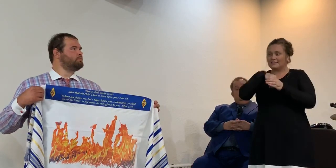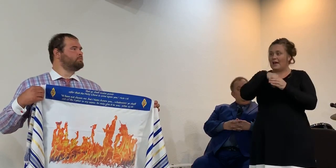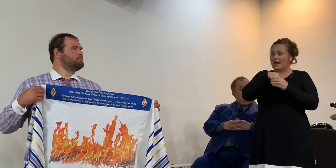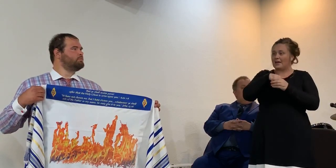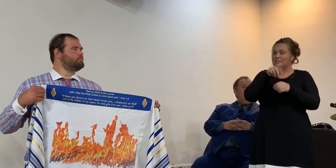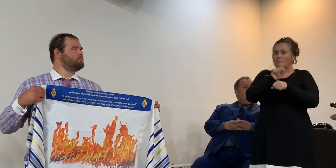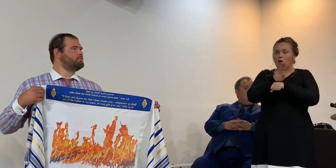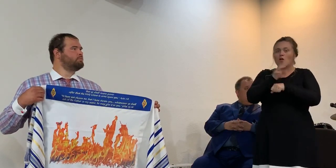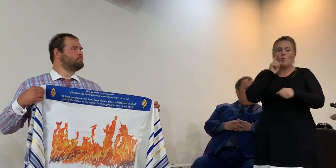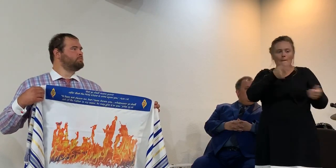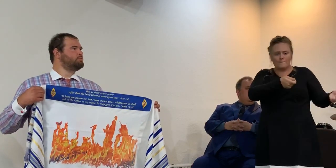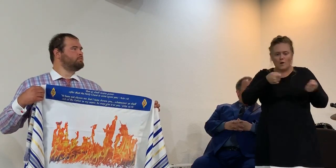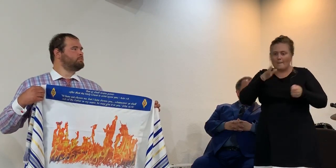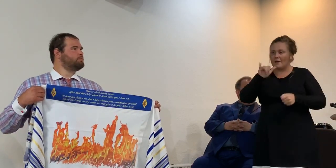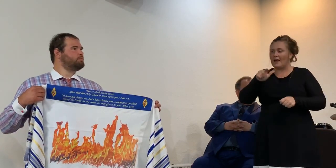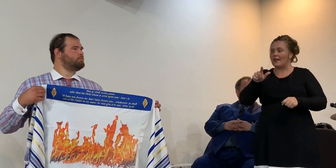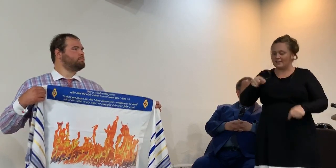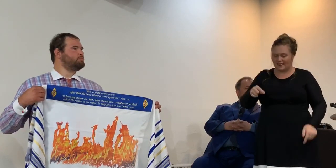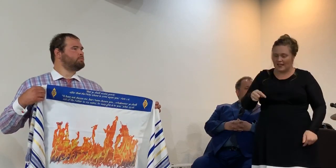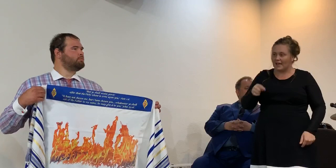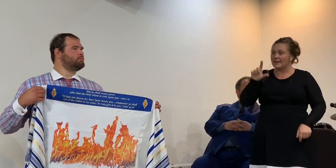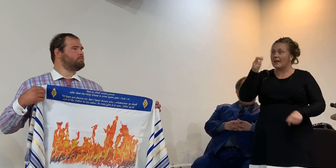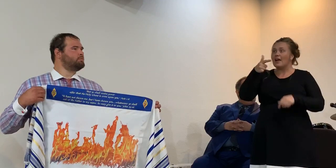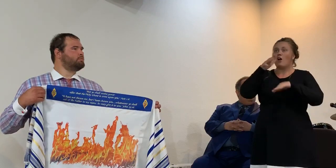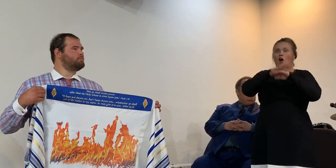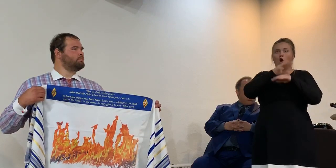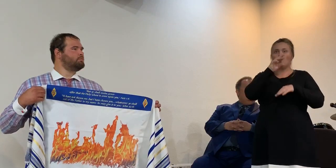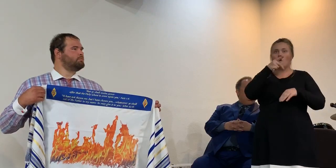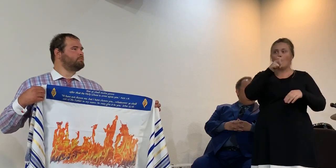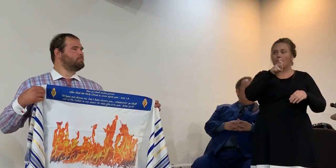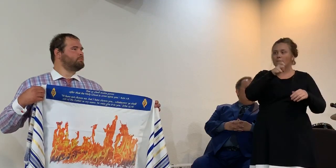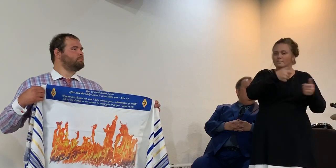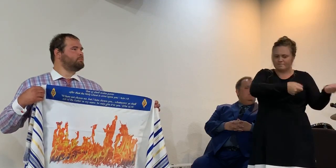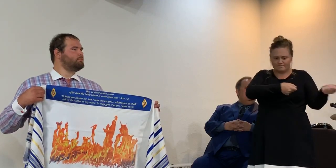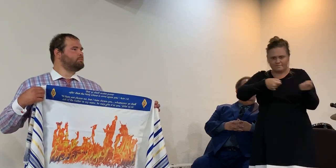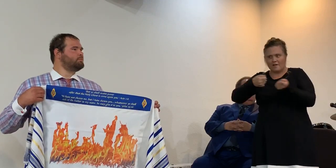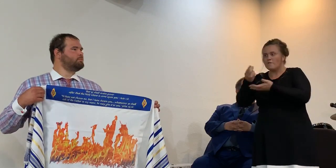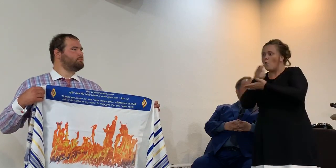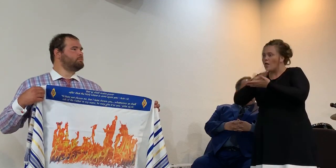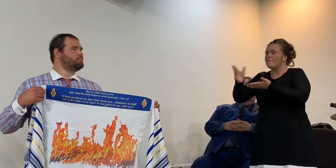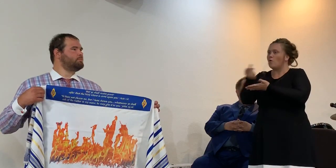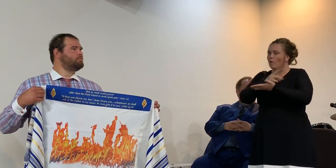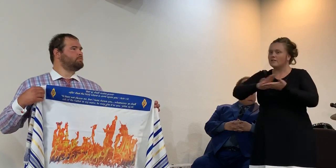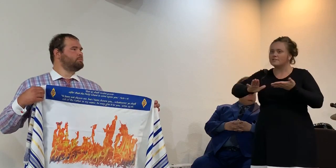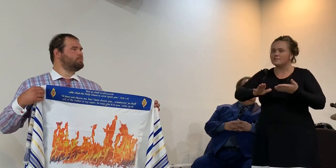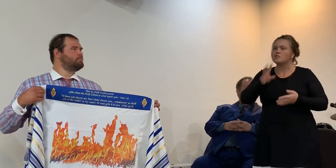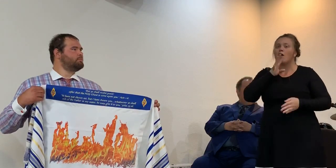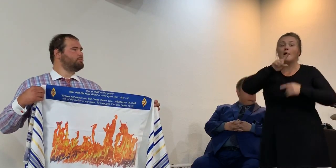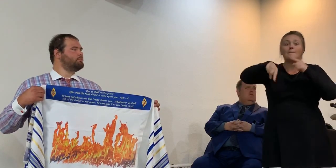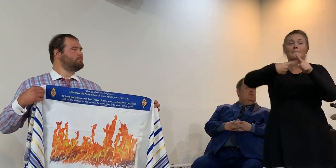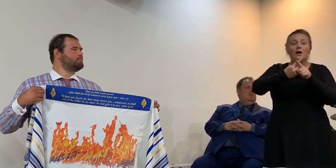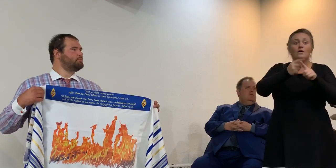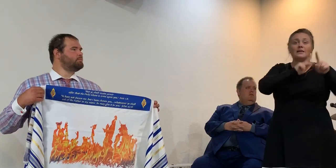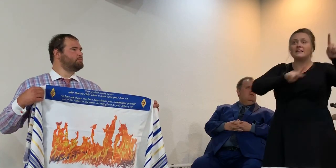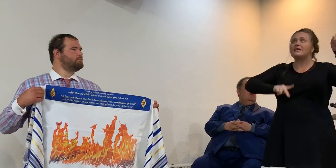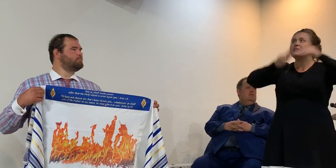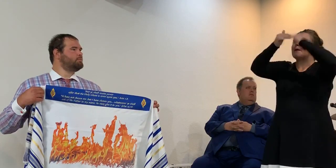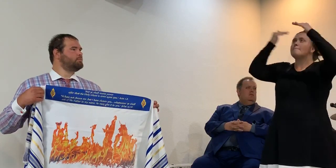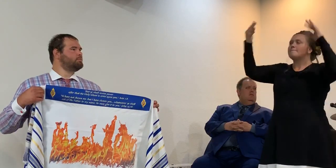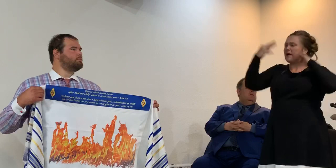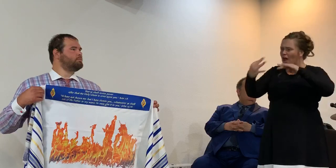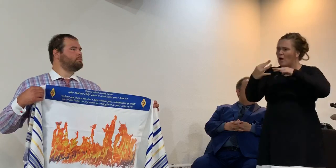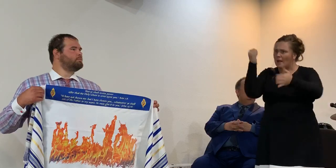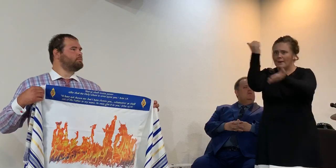would pull him by his leg on a rope out of the Holy of Holies. We're talking about kingdom